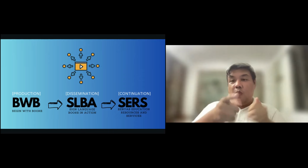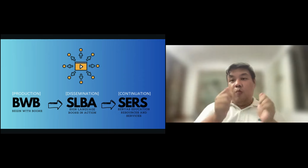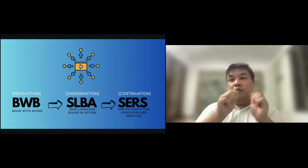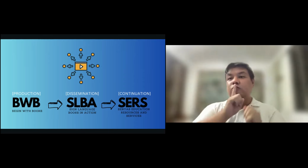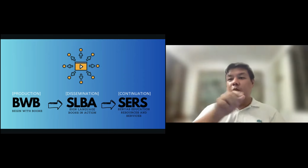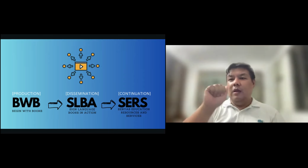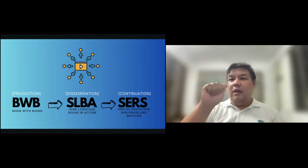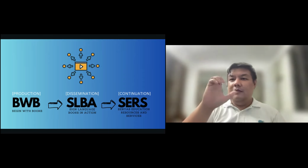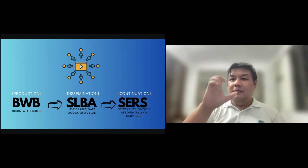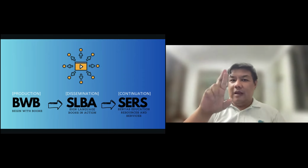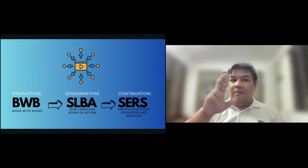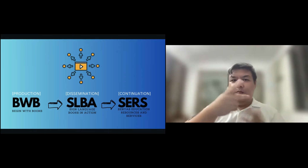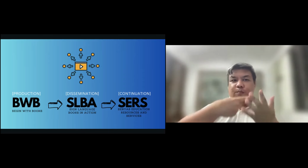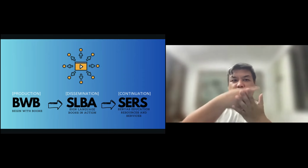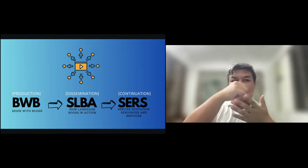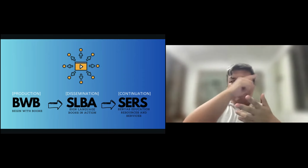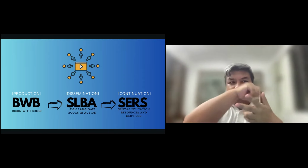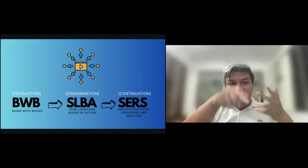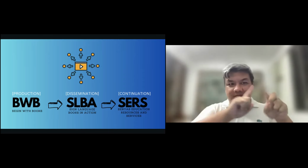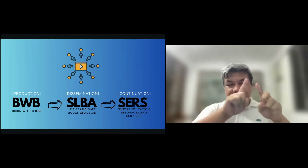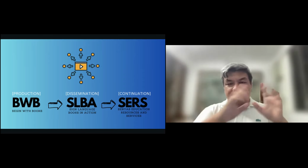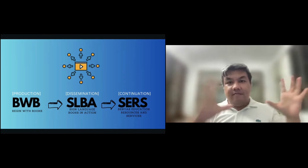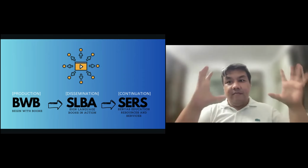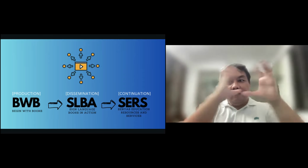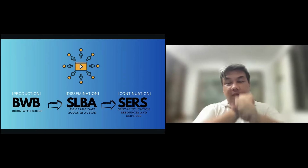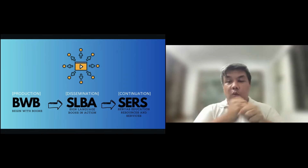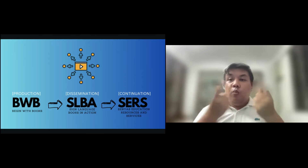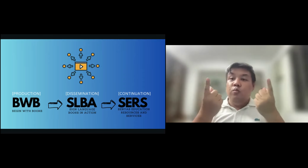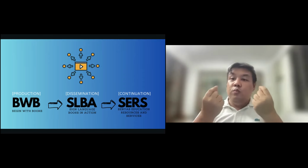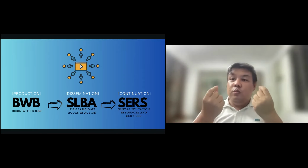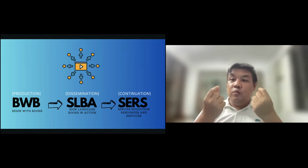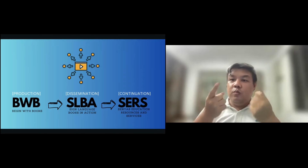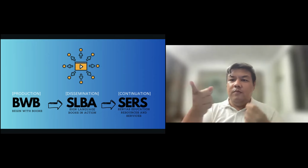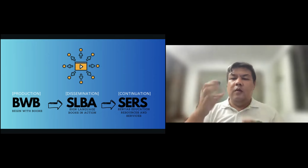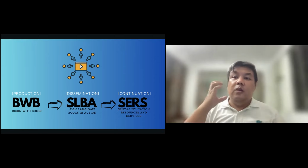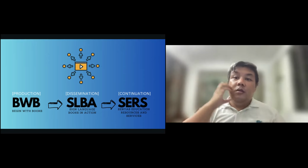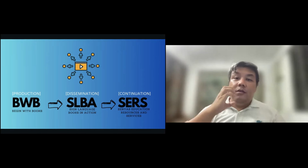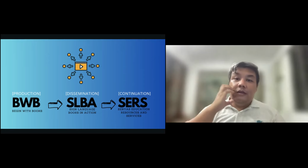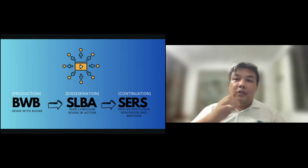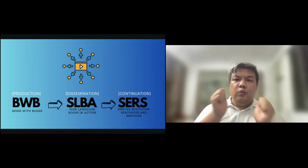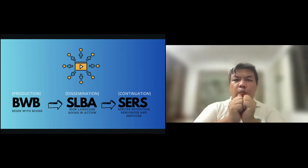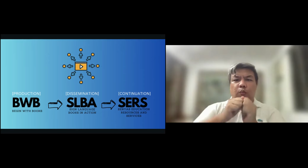together with their deaf students. And then now talking about the